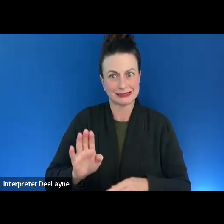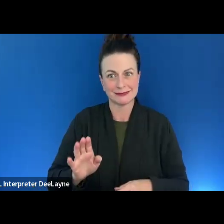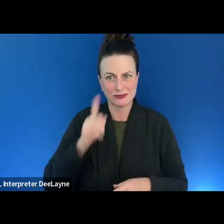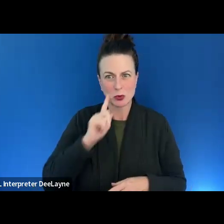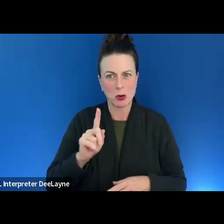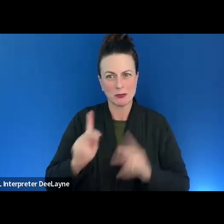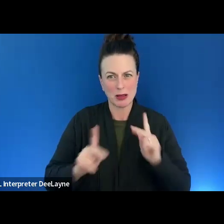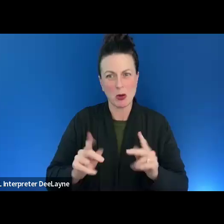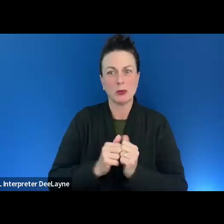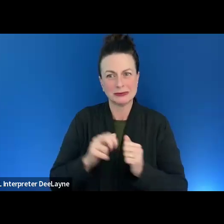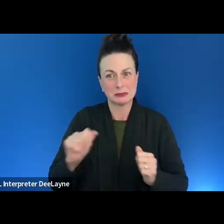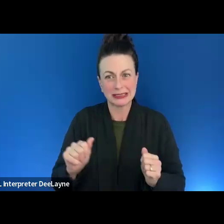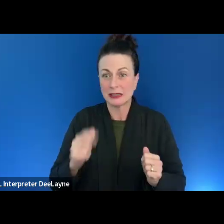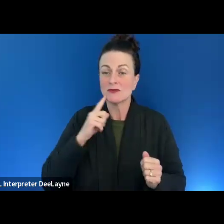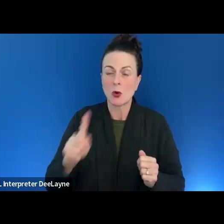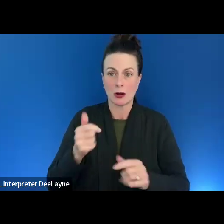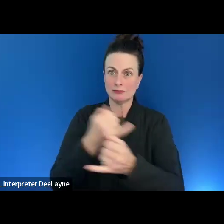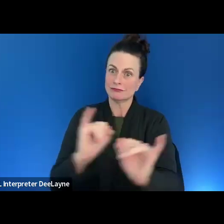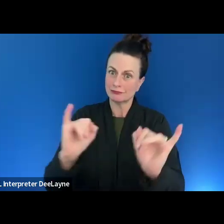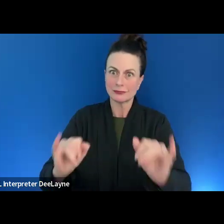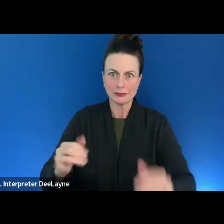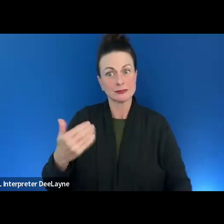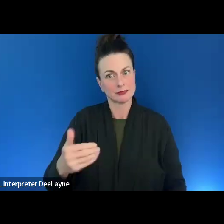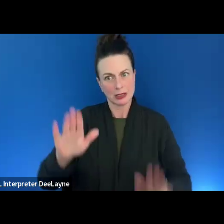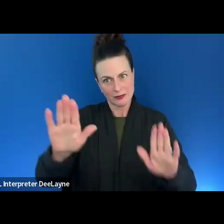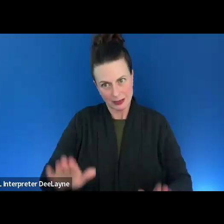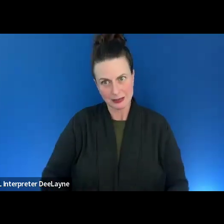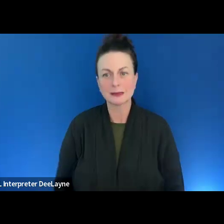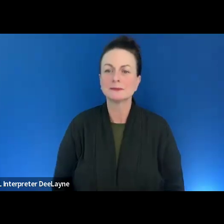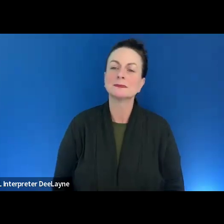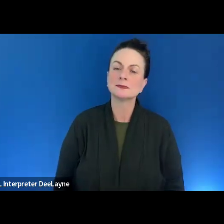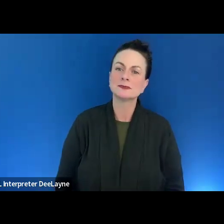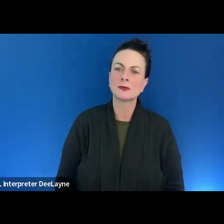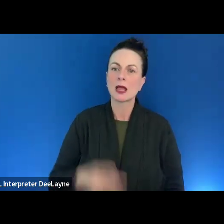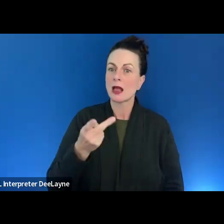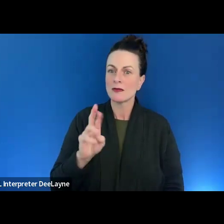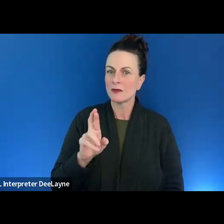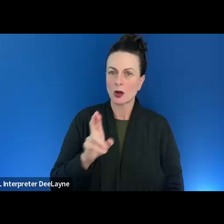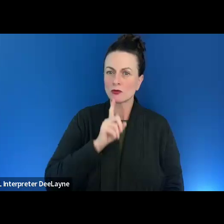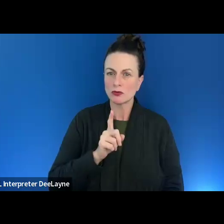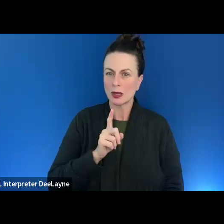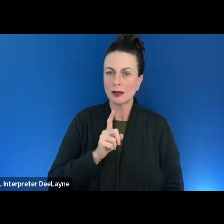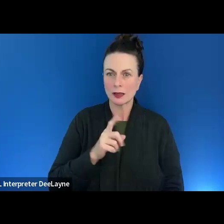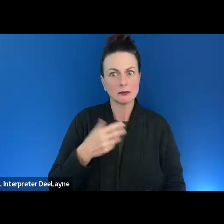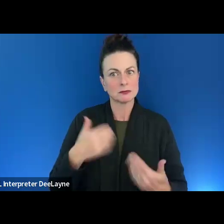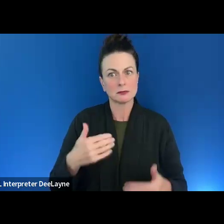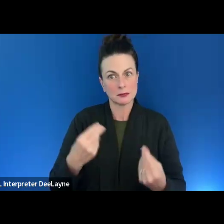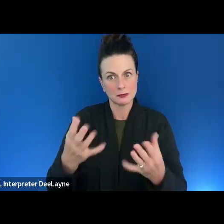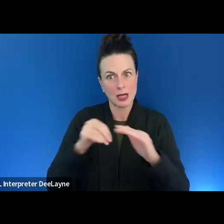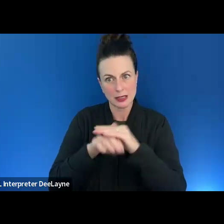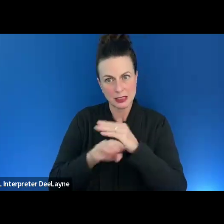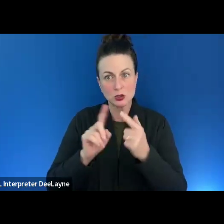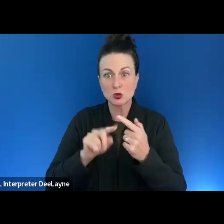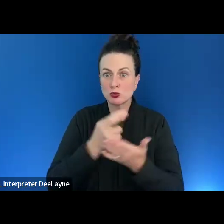as a legitimate mode towards self-sufficiency. So that's fantastic. And vocational rehab really does give access to